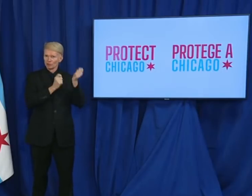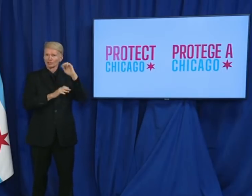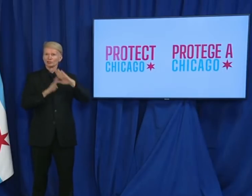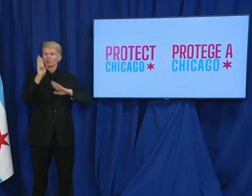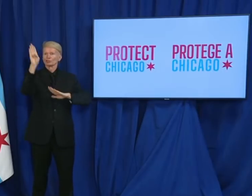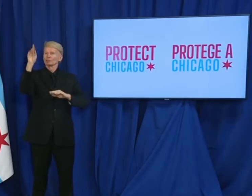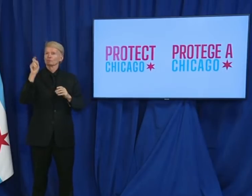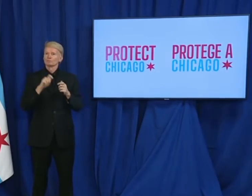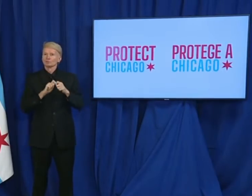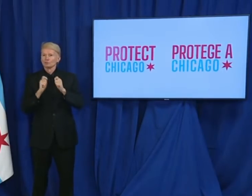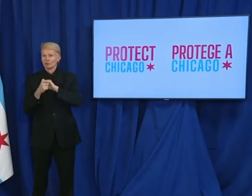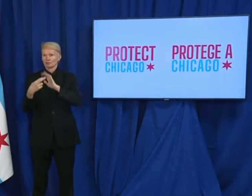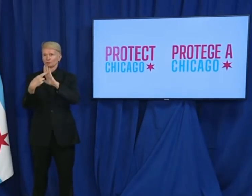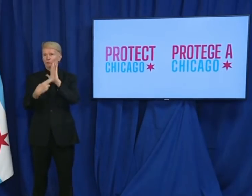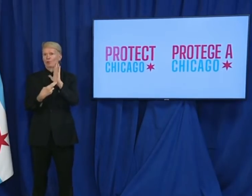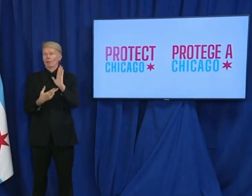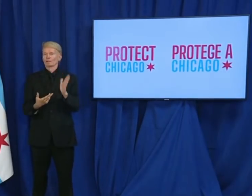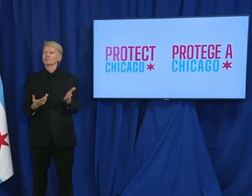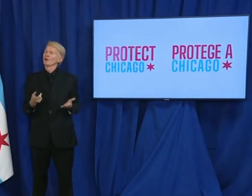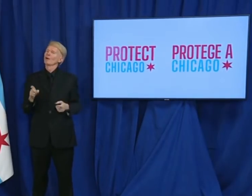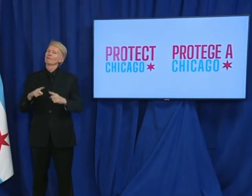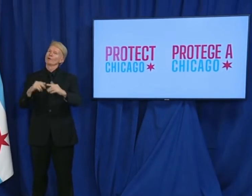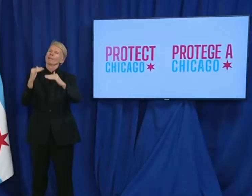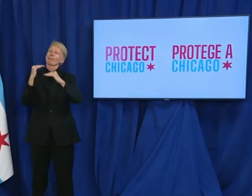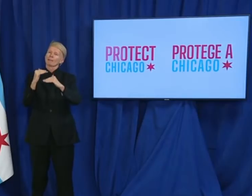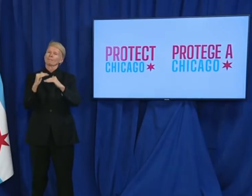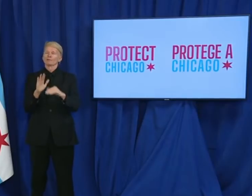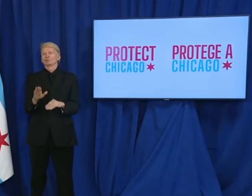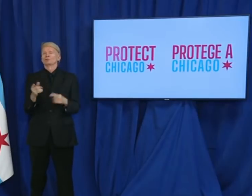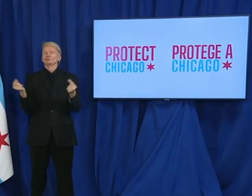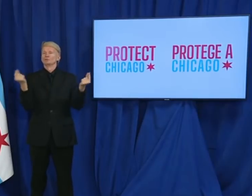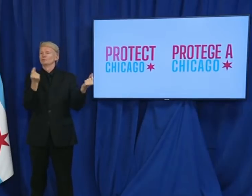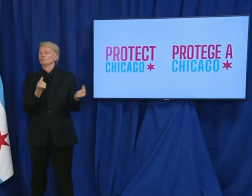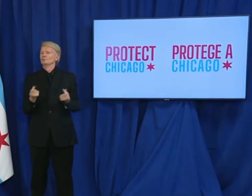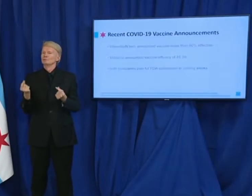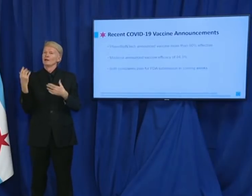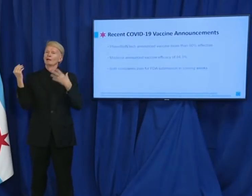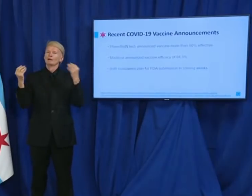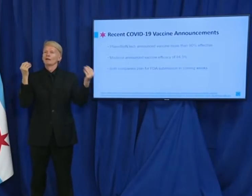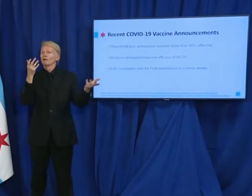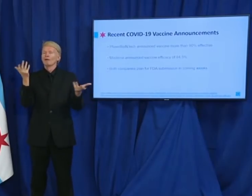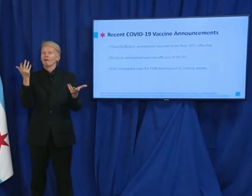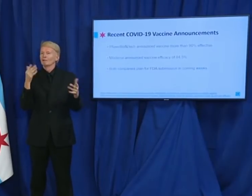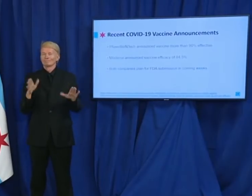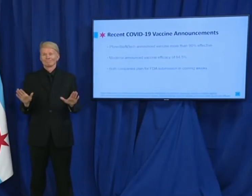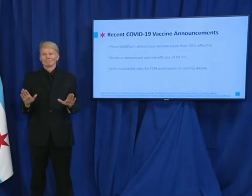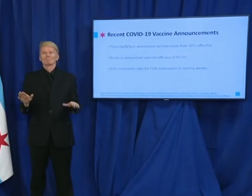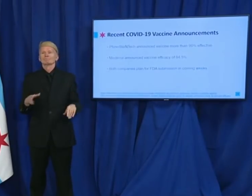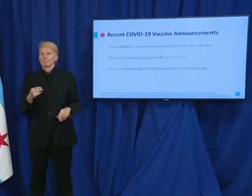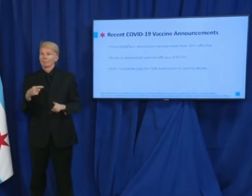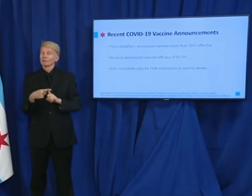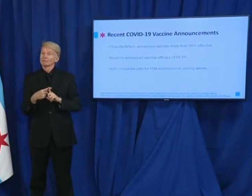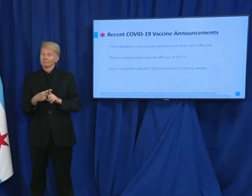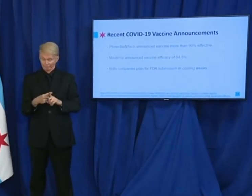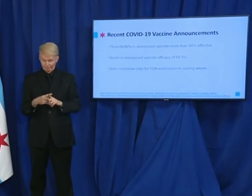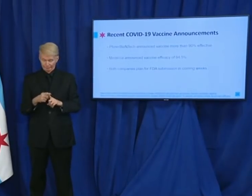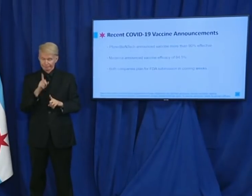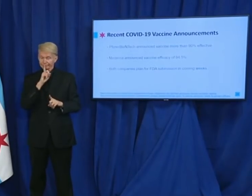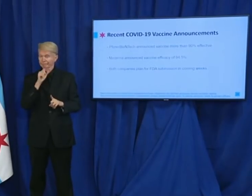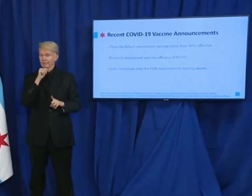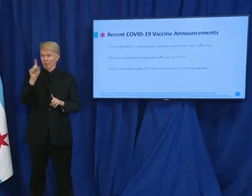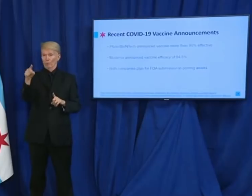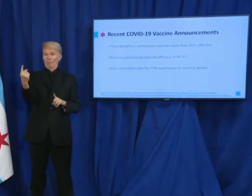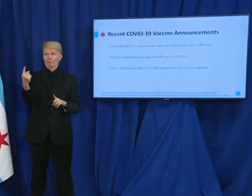need people limiting their activities as much as they can. And then finally, not just for traveling, if you